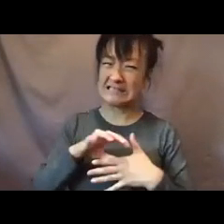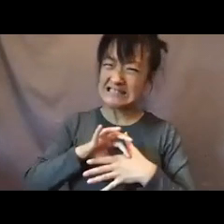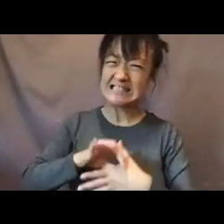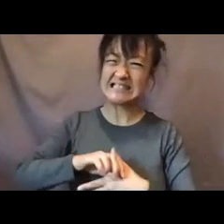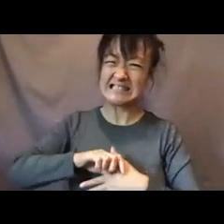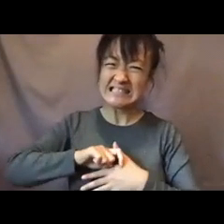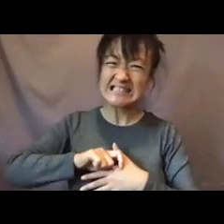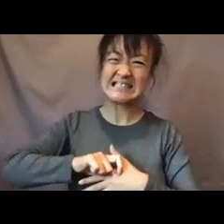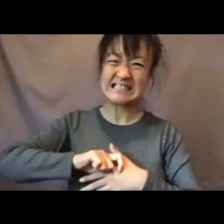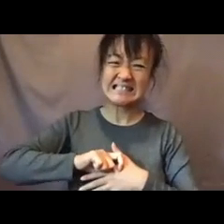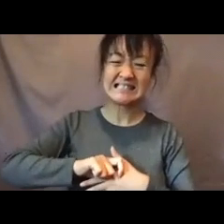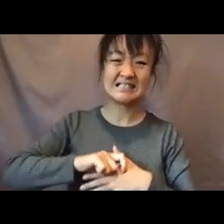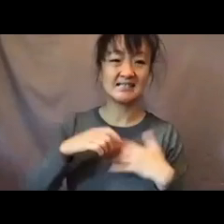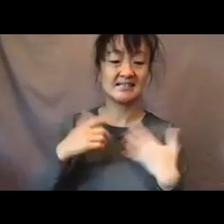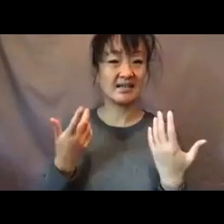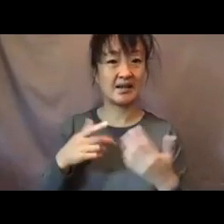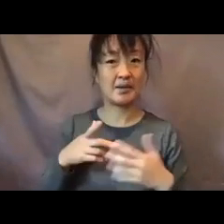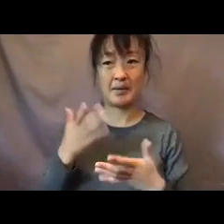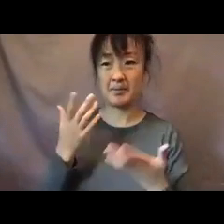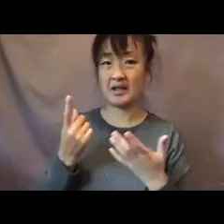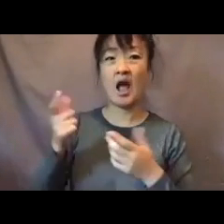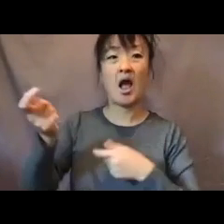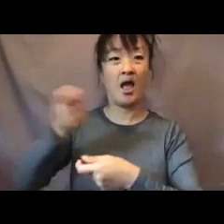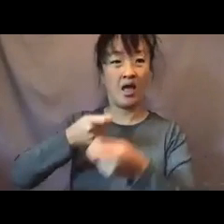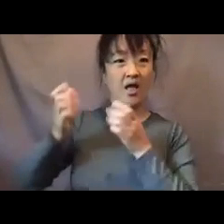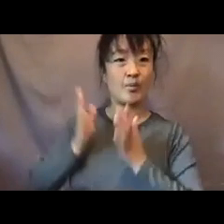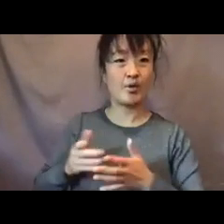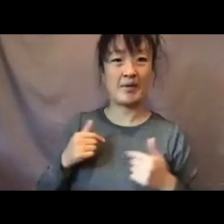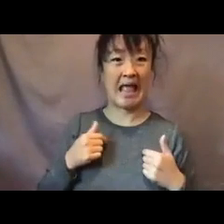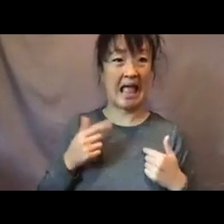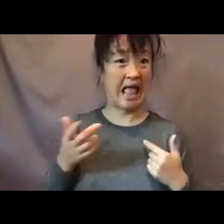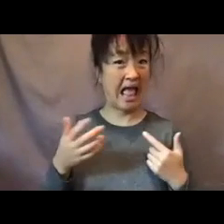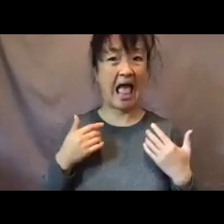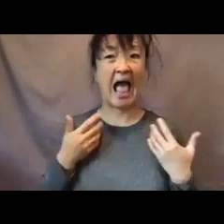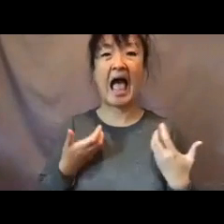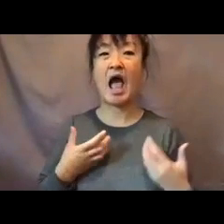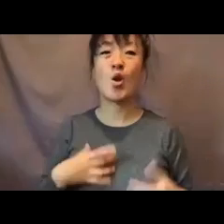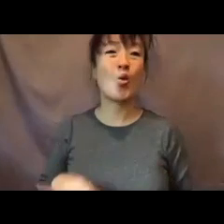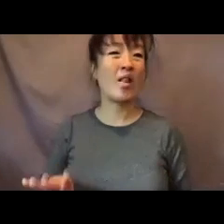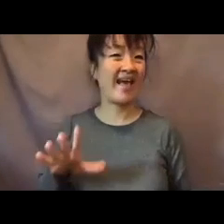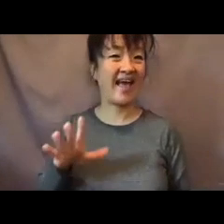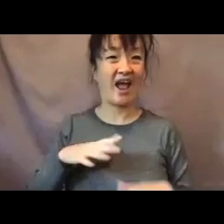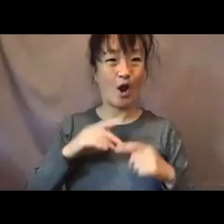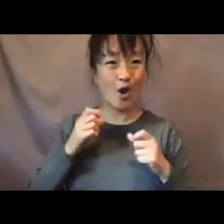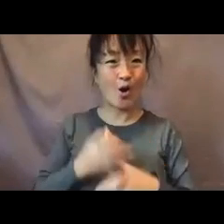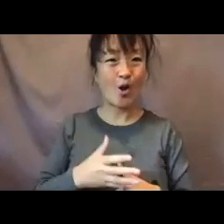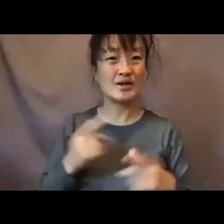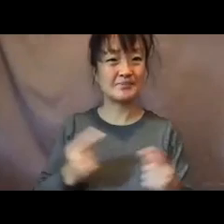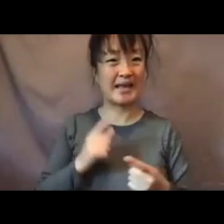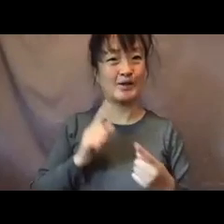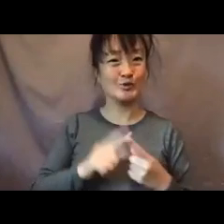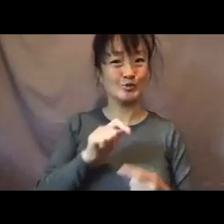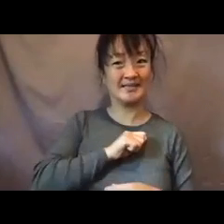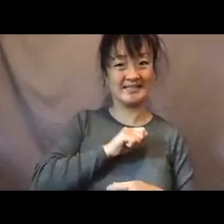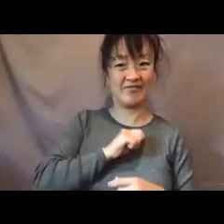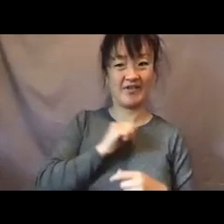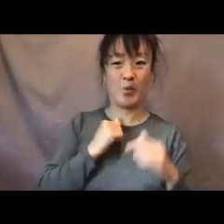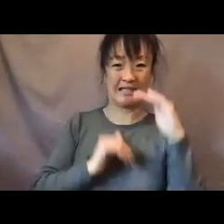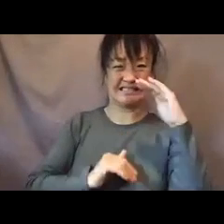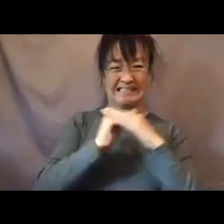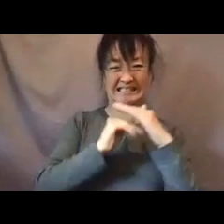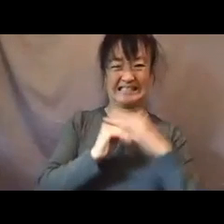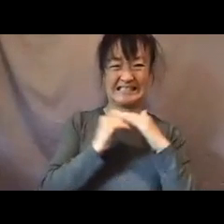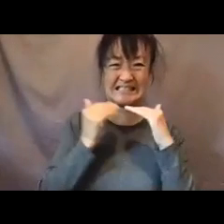to do it because I don't know about you, but I don't like causing pain to myself, and I will stop myself just at that threshold. But this is a